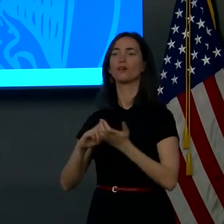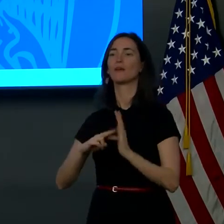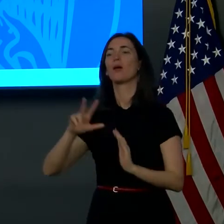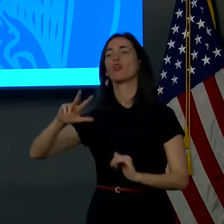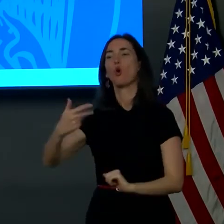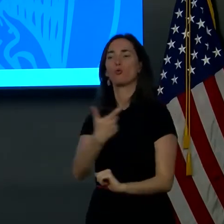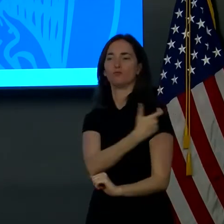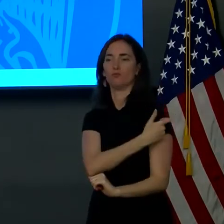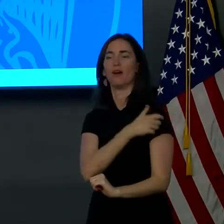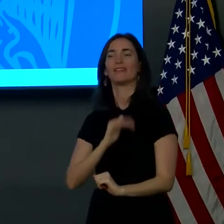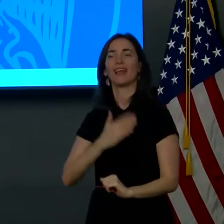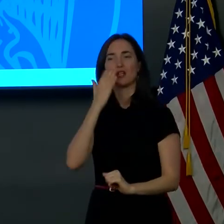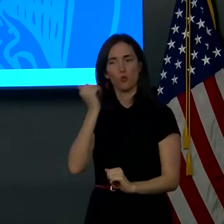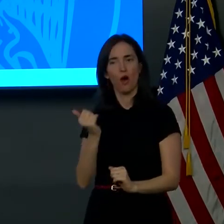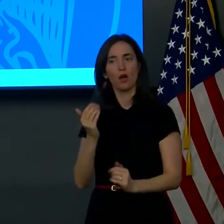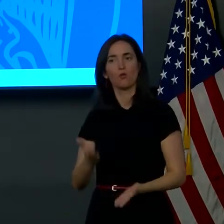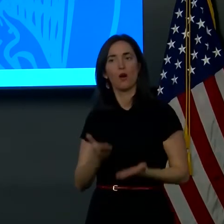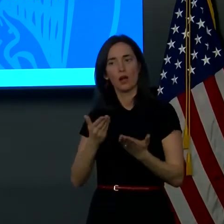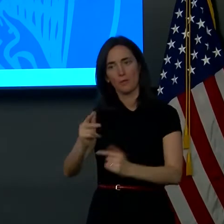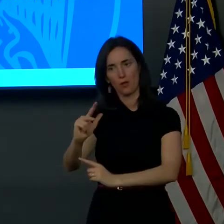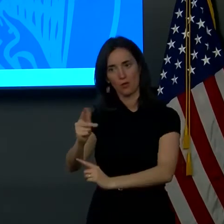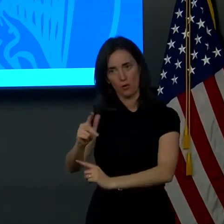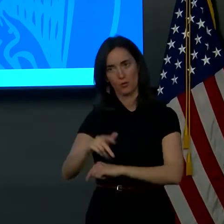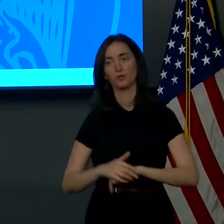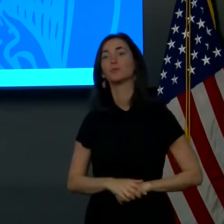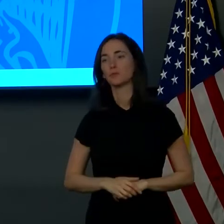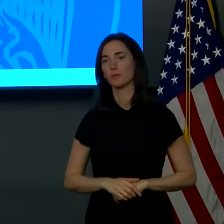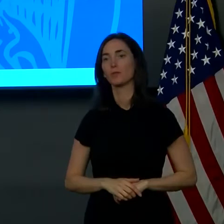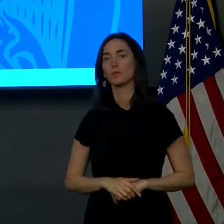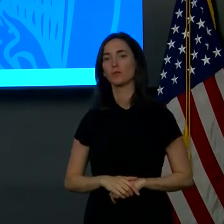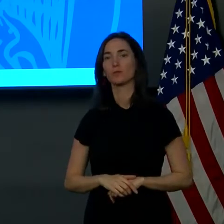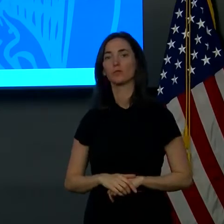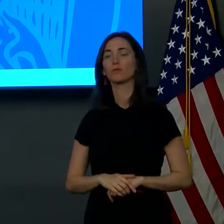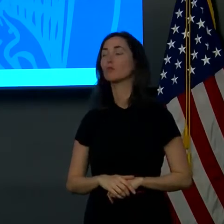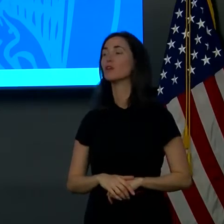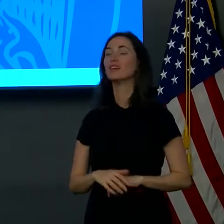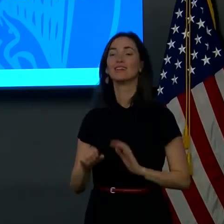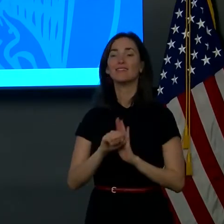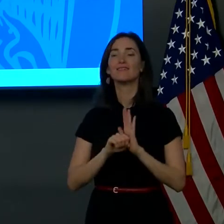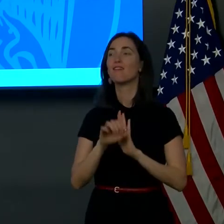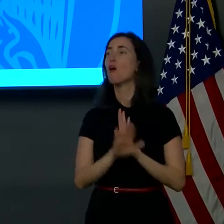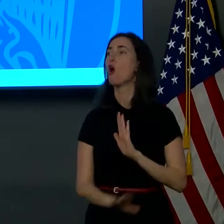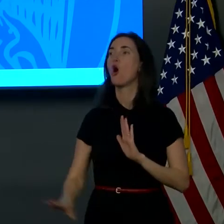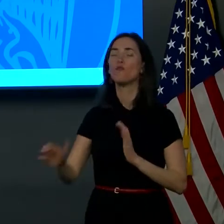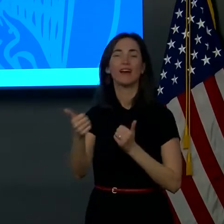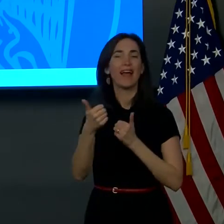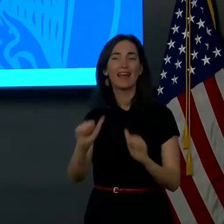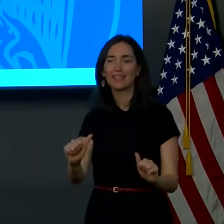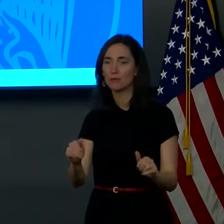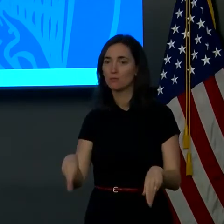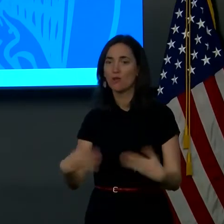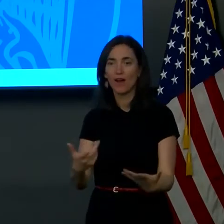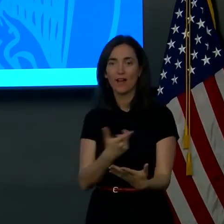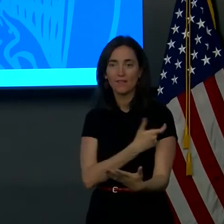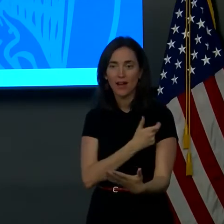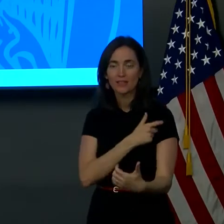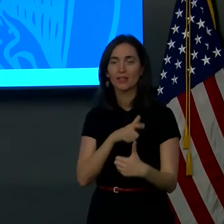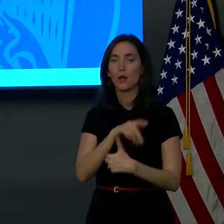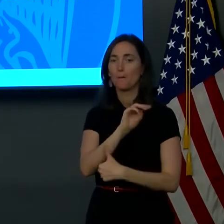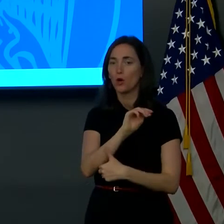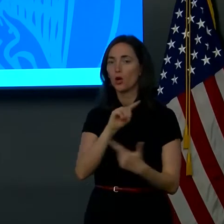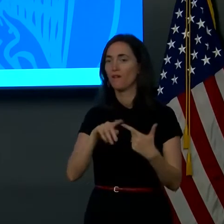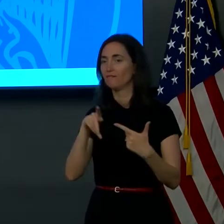rationale behind this recommendation. This is available in vaccine providers across the state. Any vaccine provider that stocks Moderna or